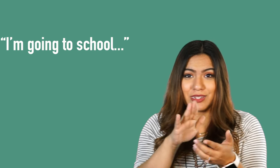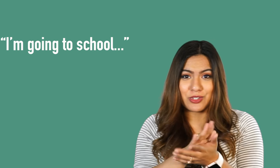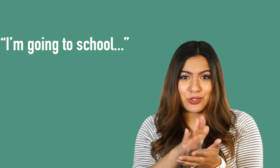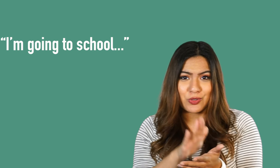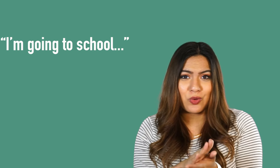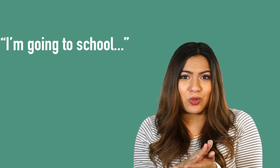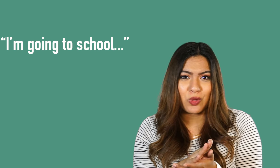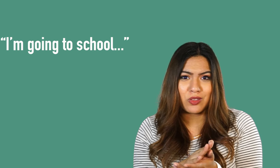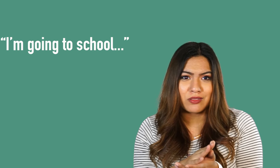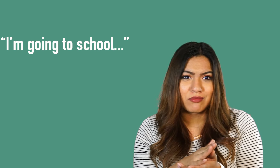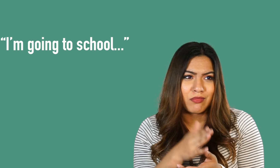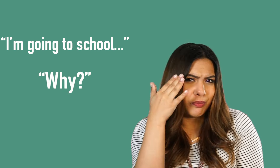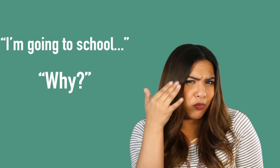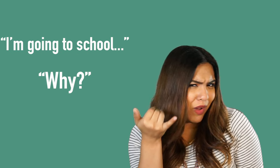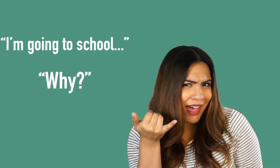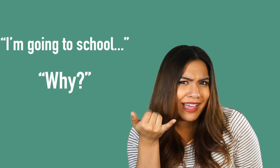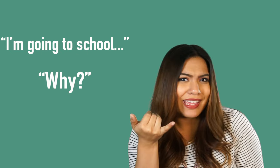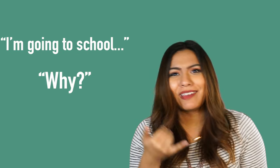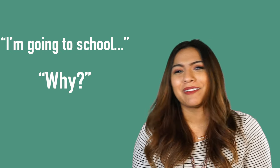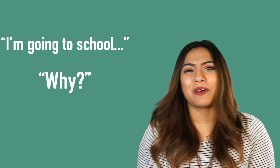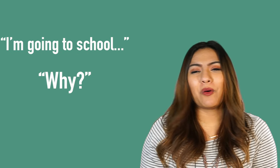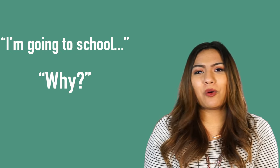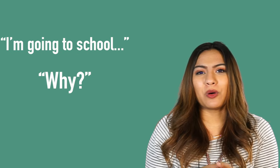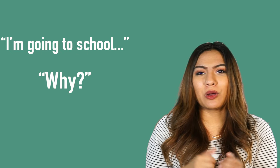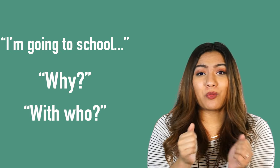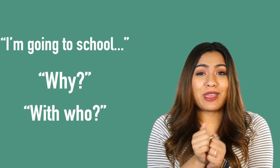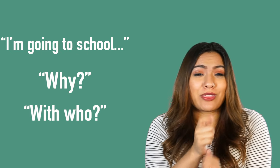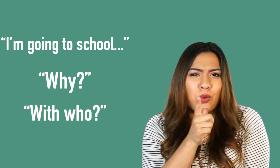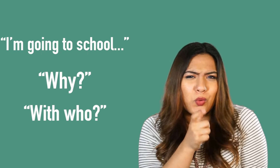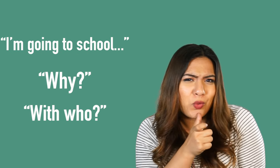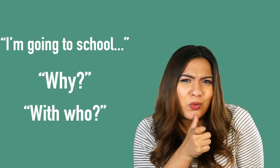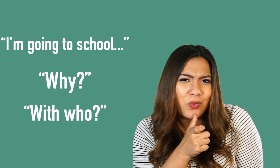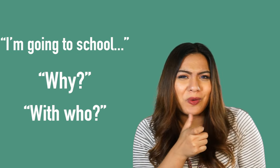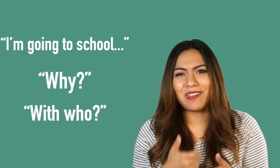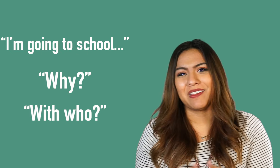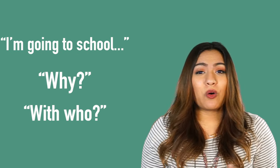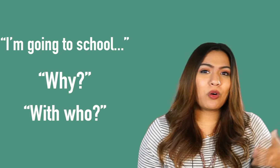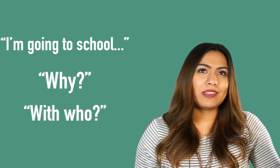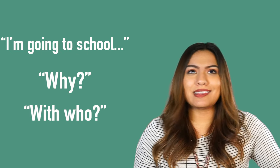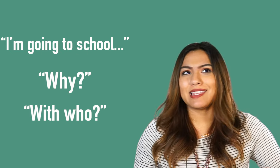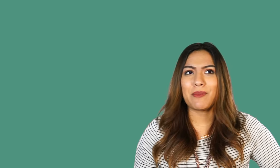to school. Why? Or with who? Or let's say